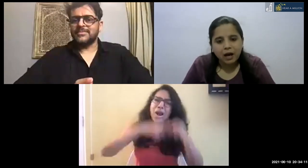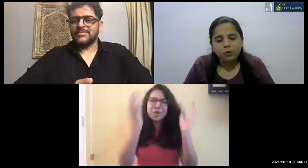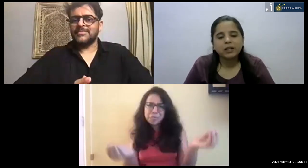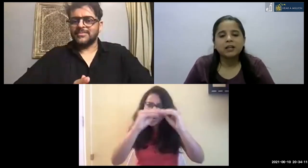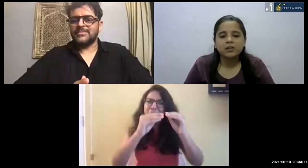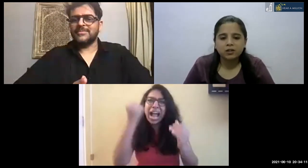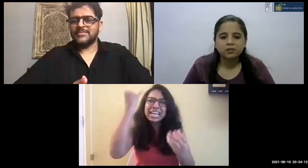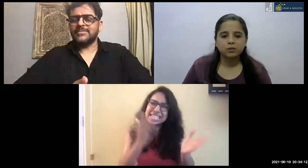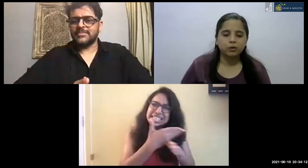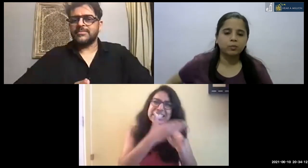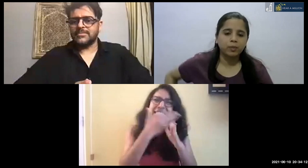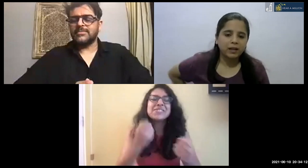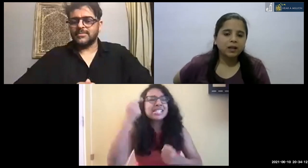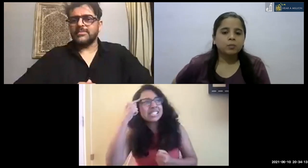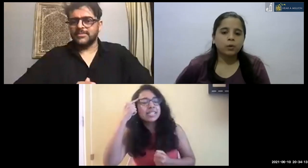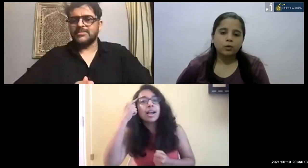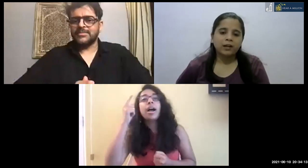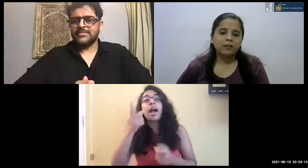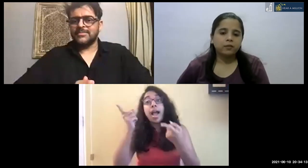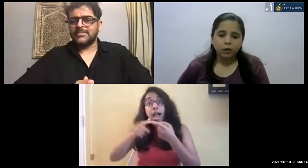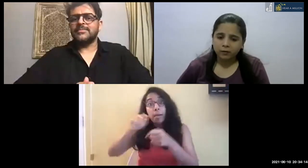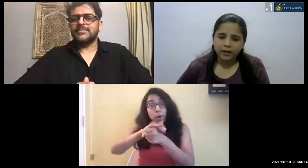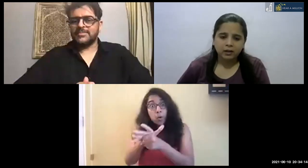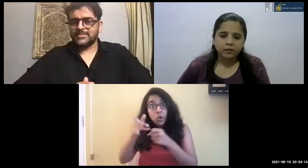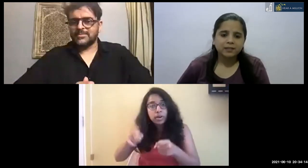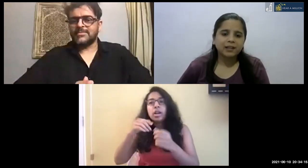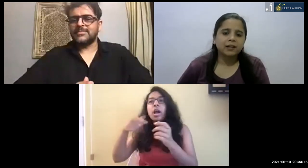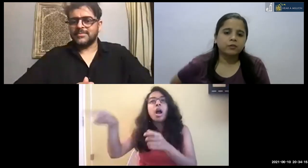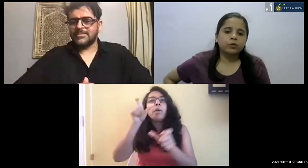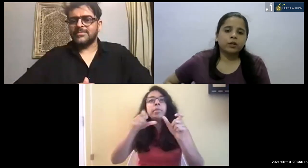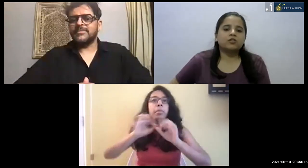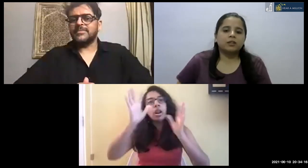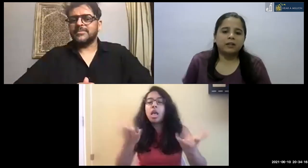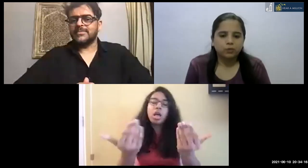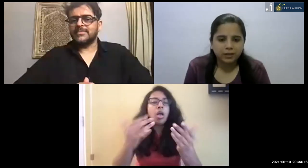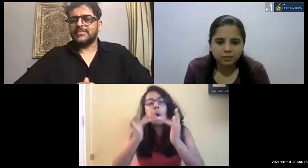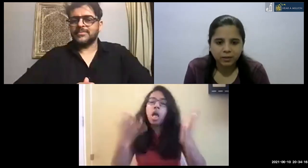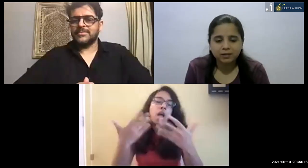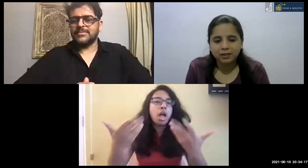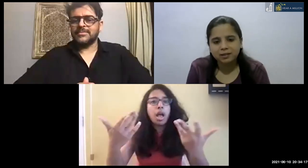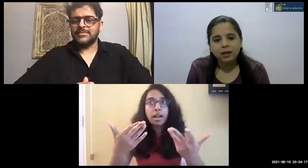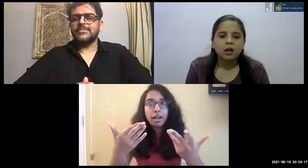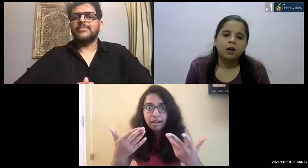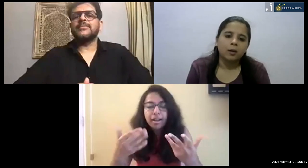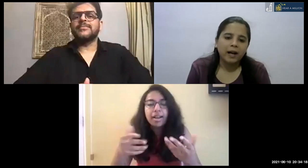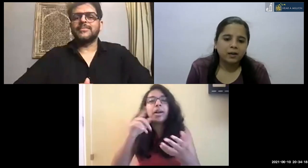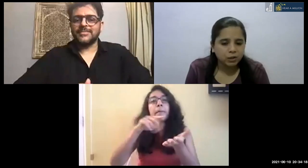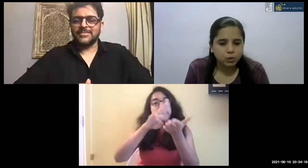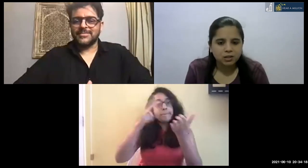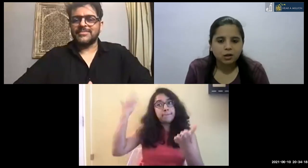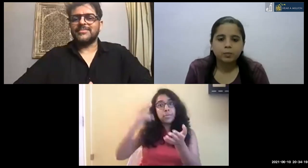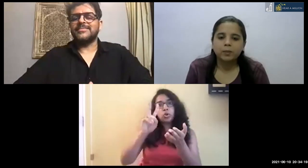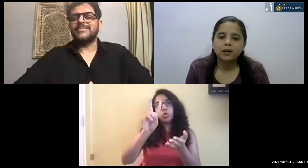thinking that how the teachers could be more qualified enough and skilled enough to teach the deaf students. But in this